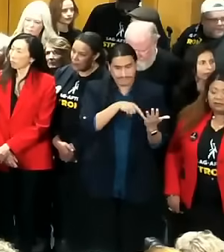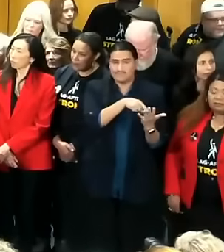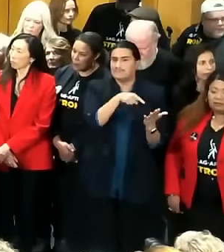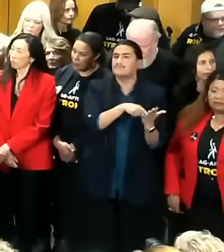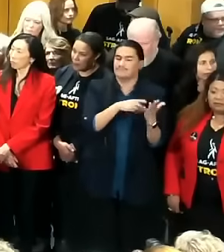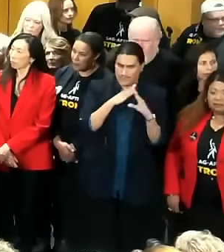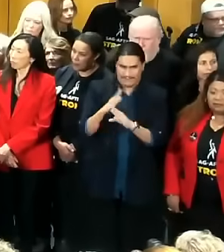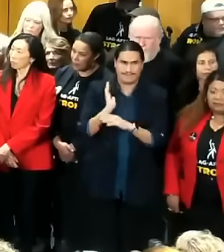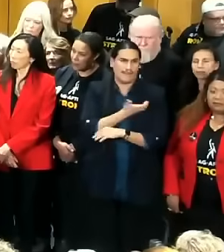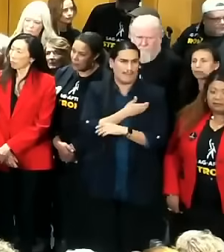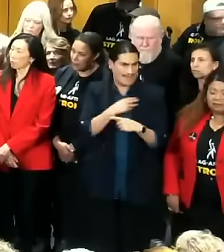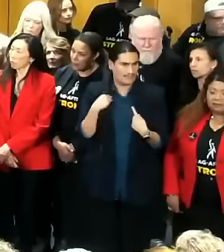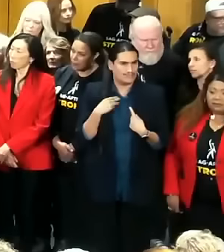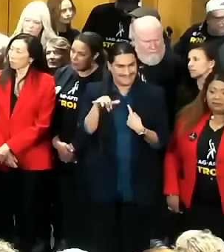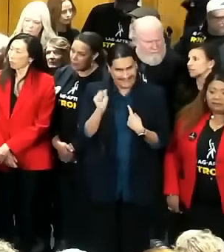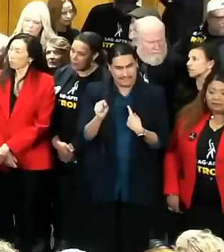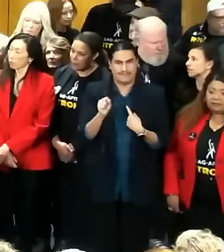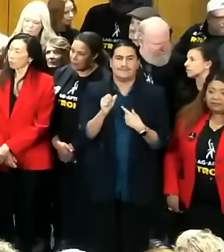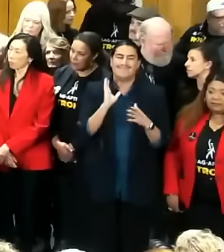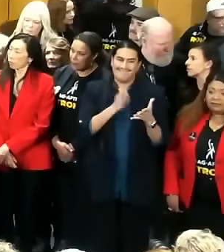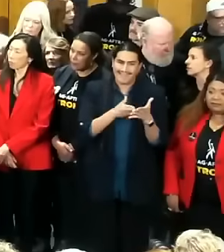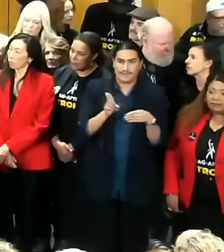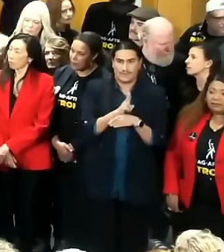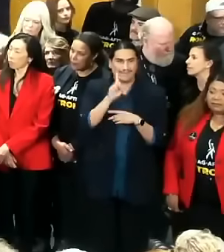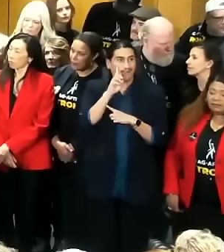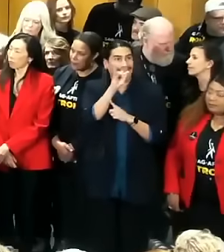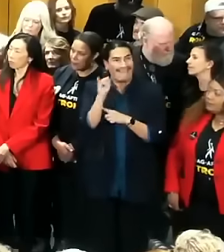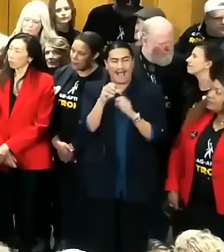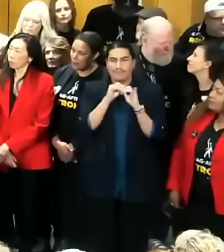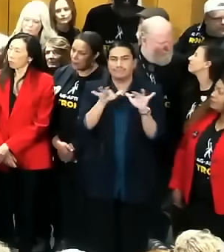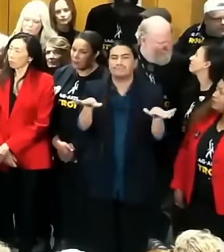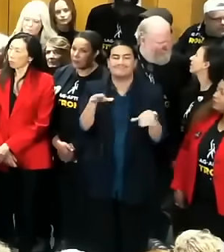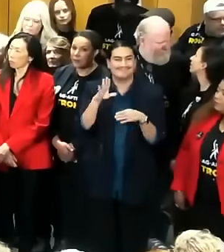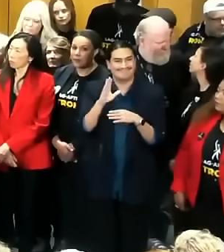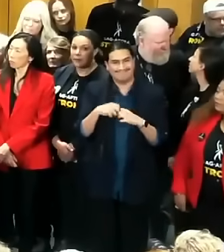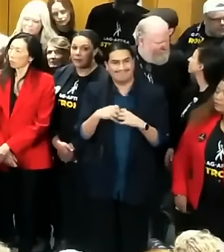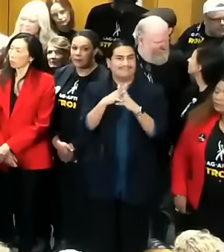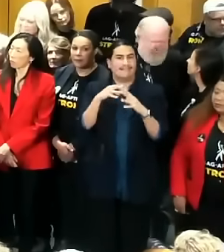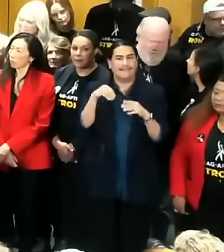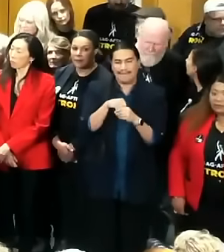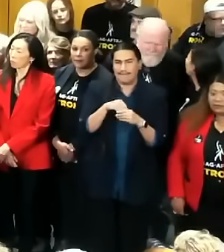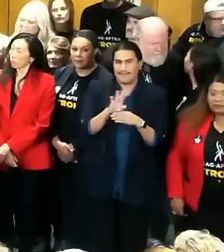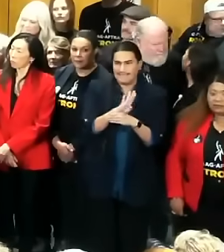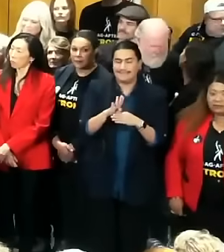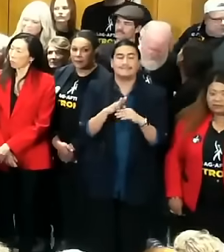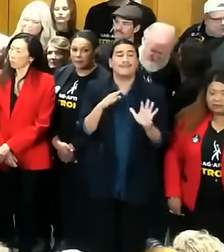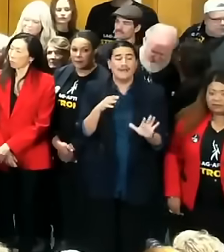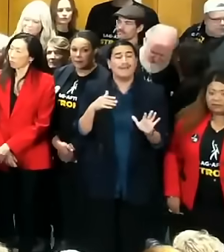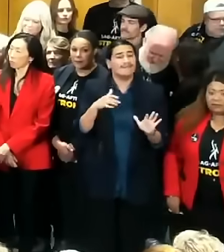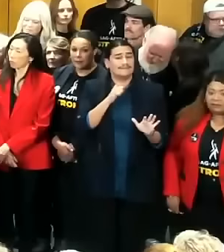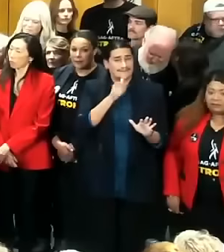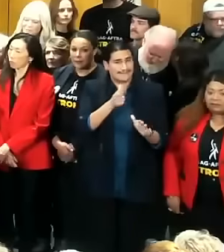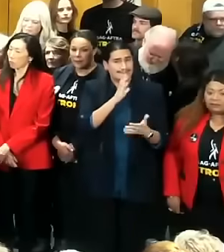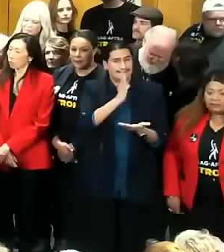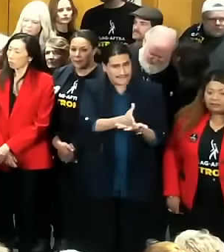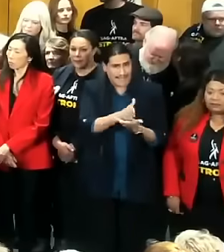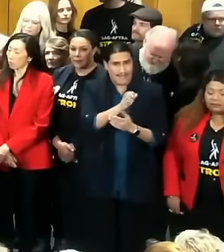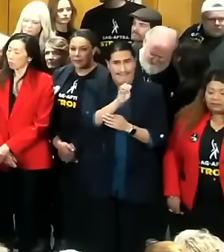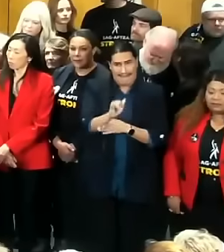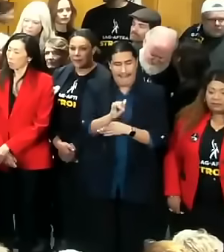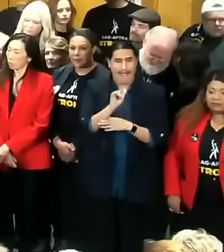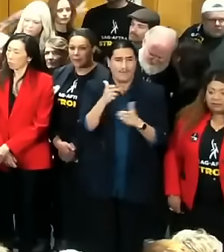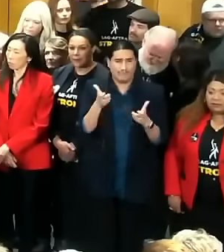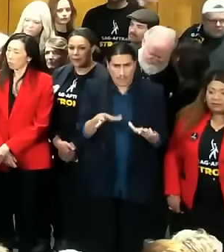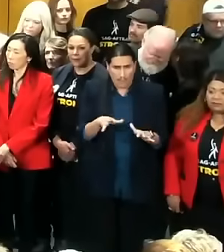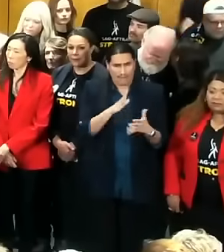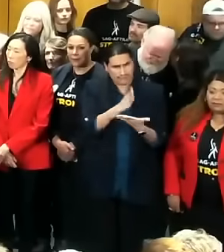protections for our members against the implementation of AI in the industry. It allows the industry to go forward. It does not block AI, but it makes sure that